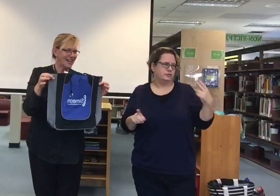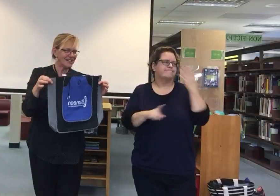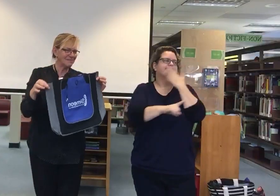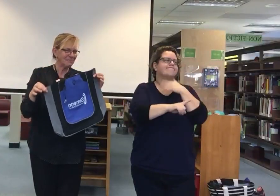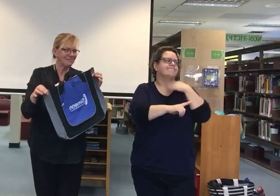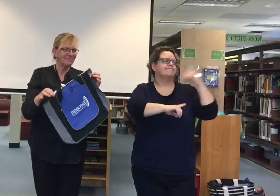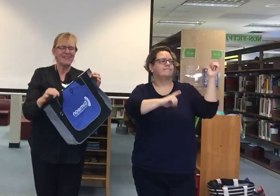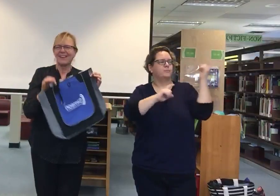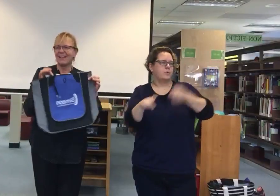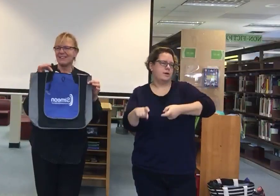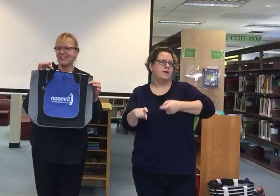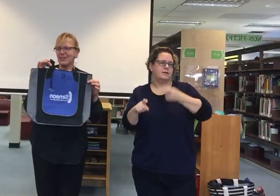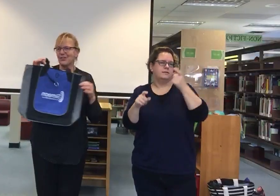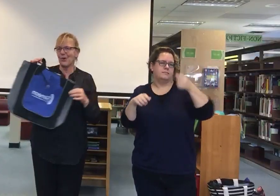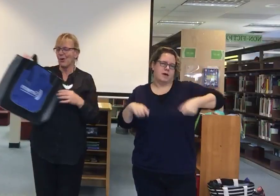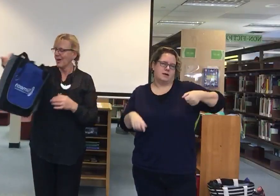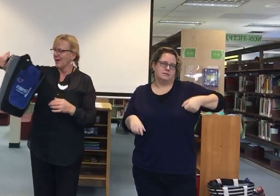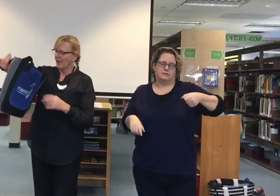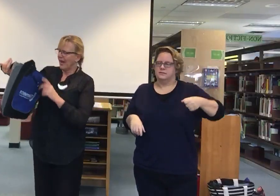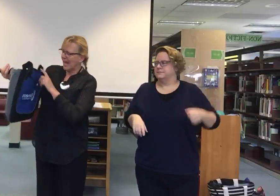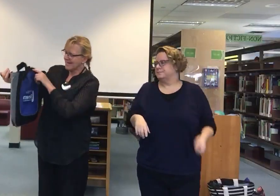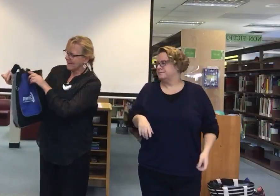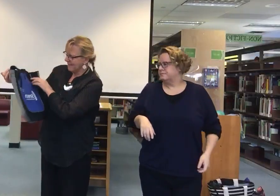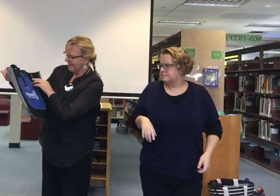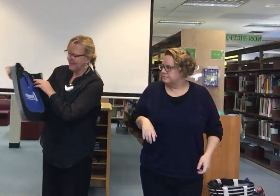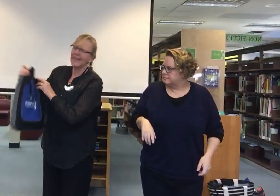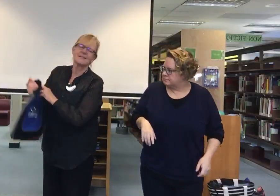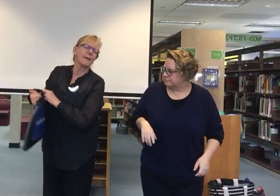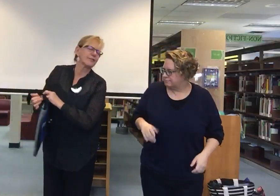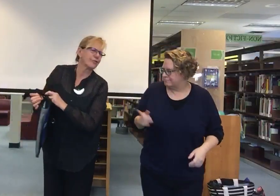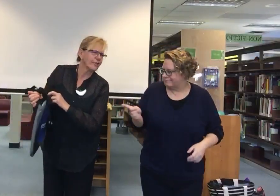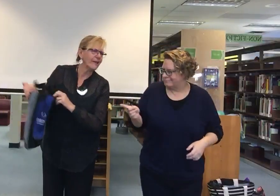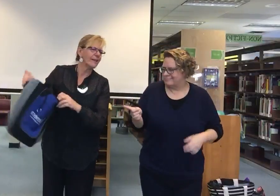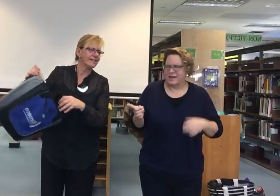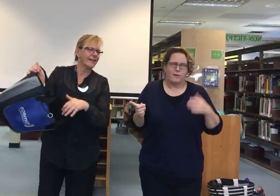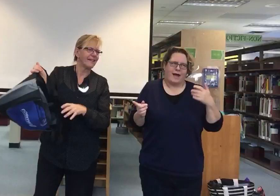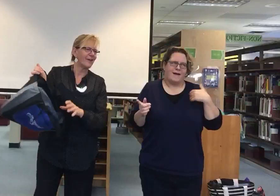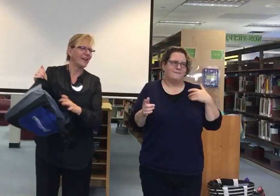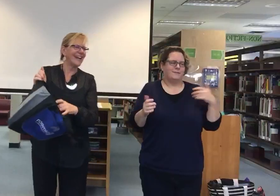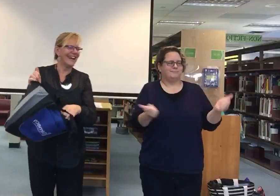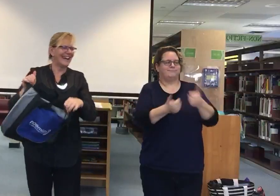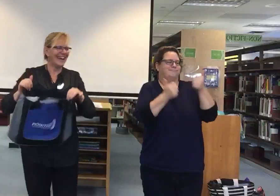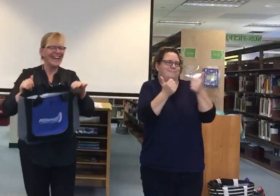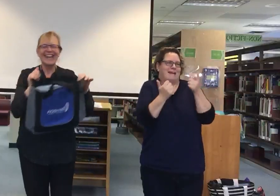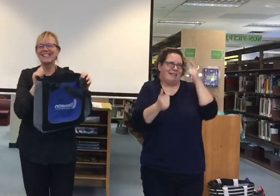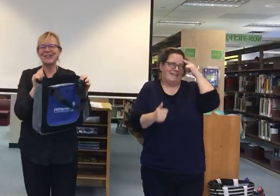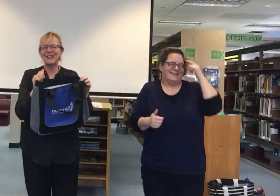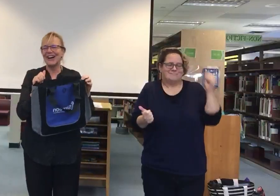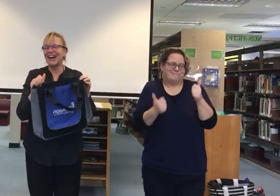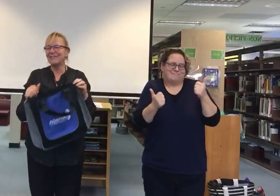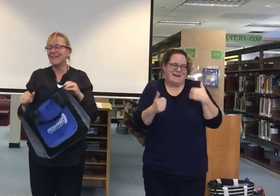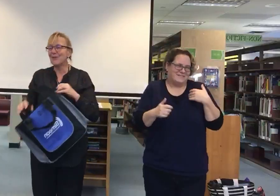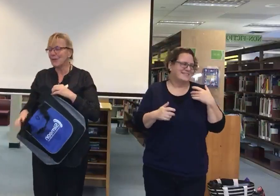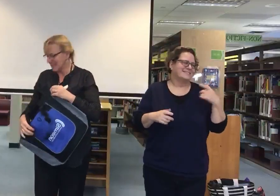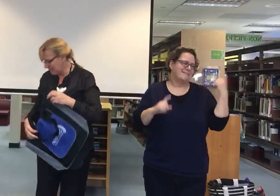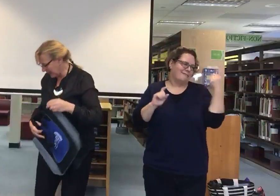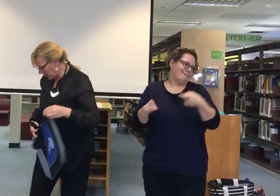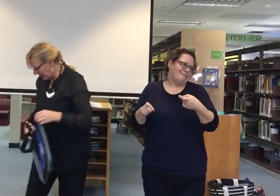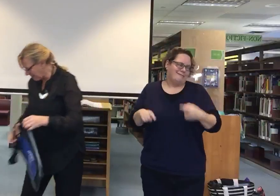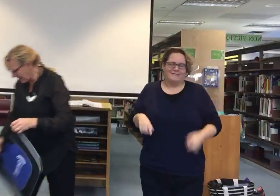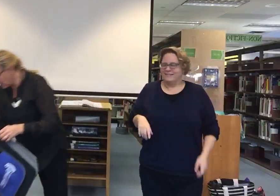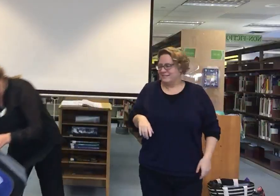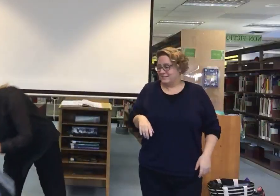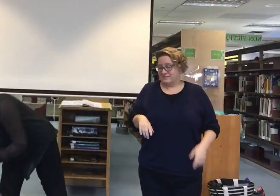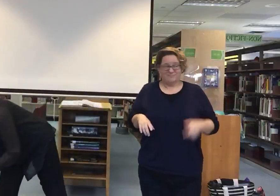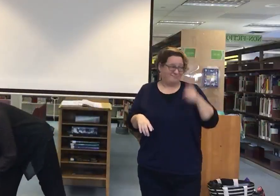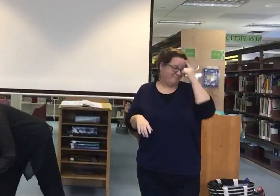graciously donated and the such. So, or they had some extras. Let's say it that way. So if you wanted to pick